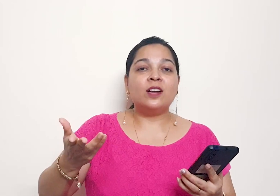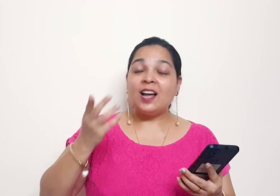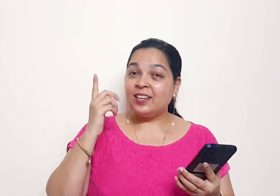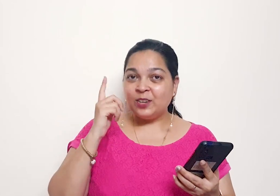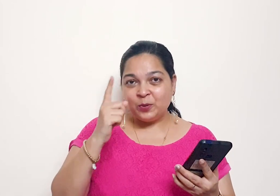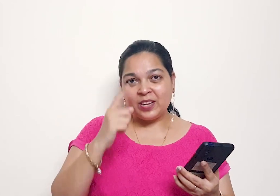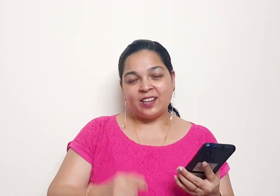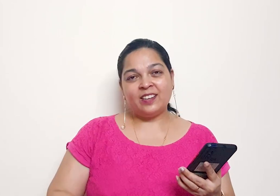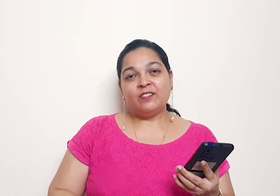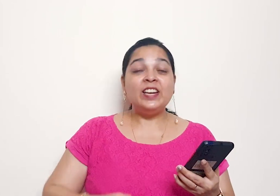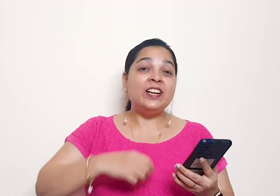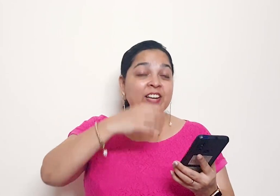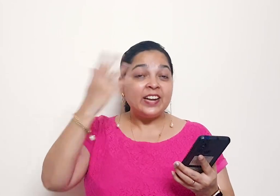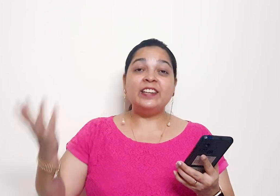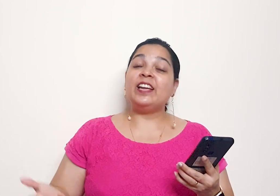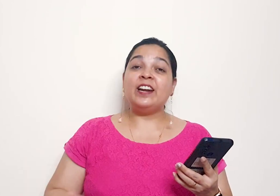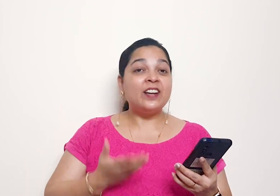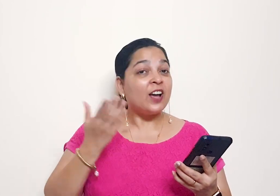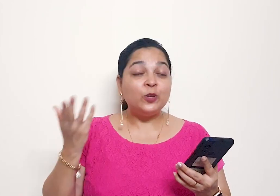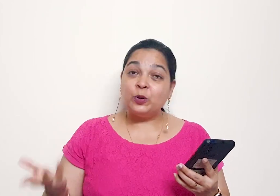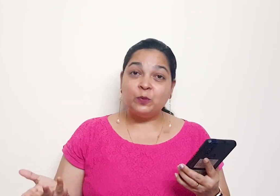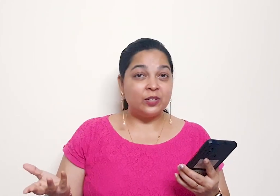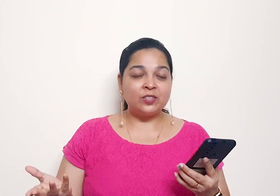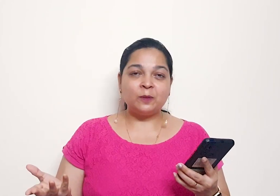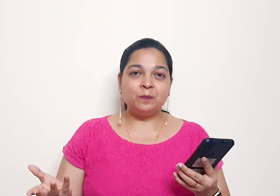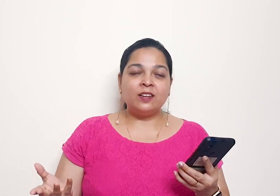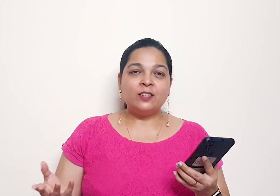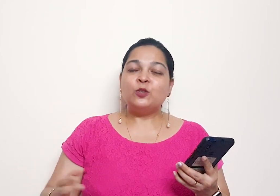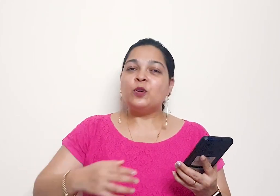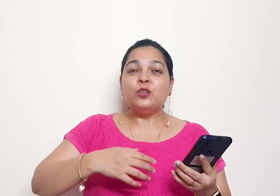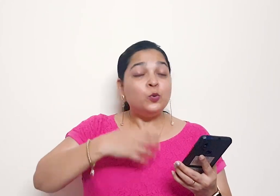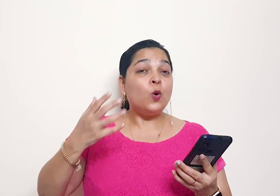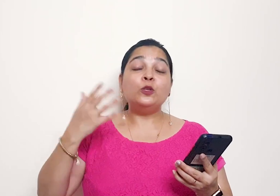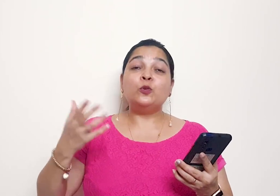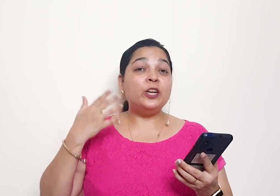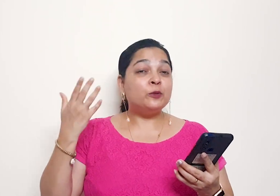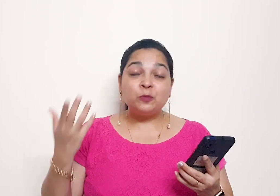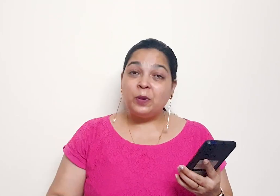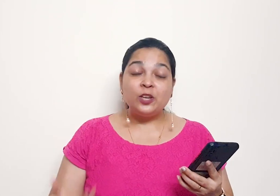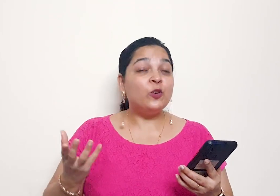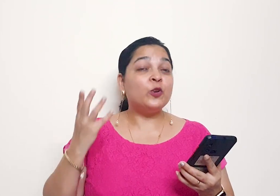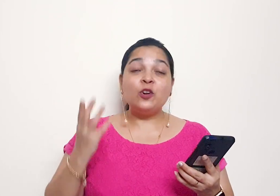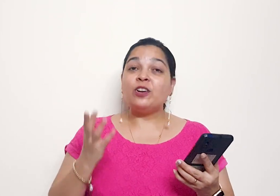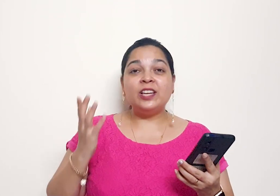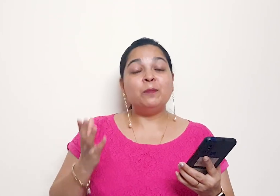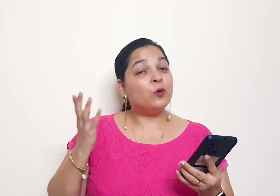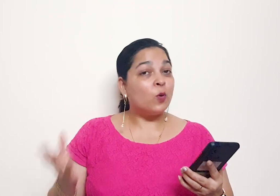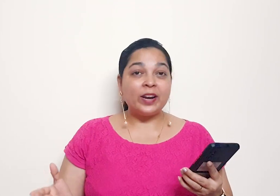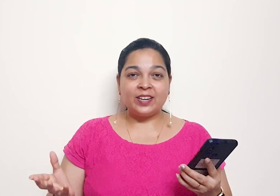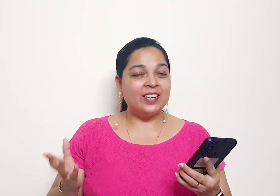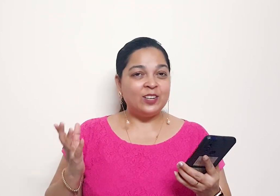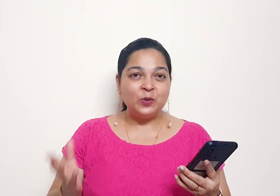spoke. Hallelujah. He created the entire universe. you also need to speak. You cannot